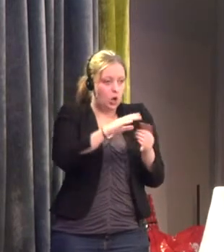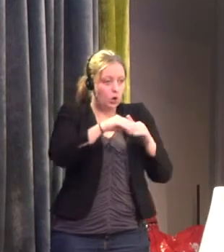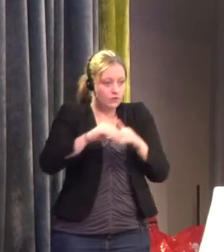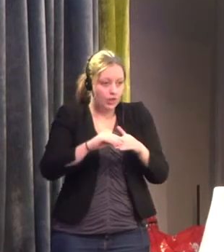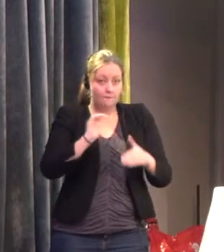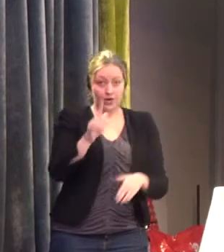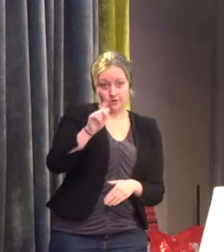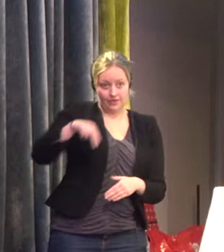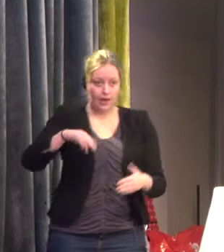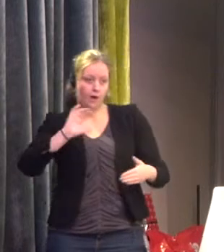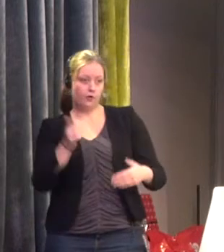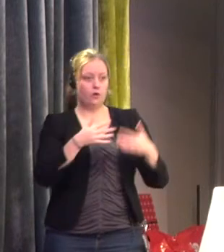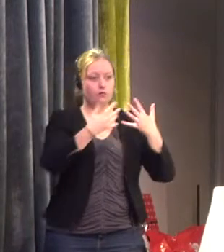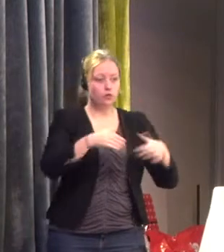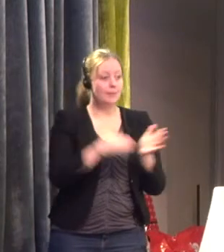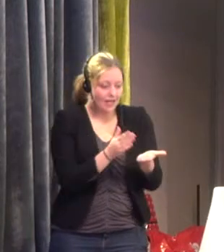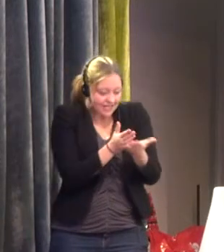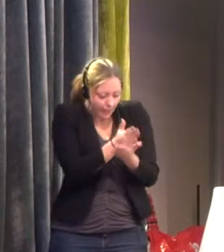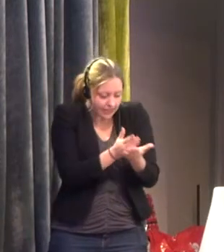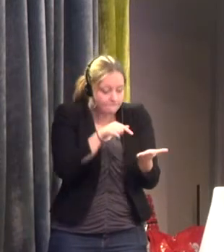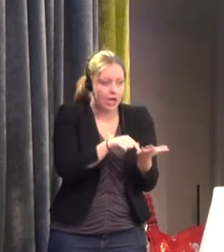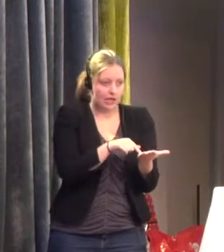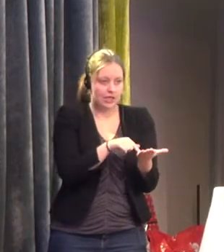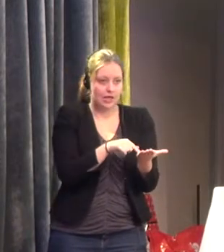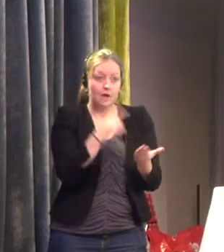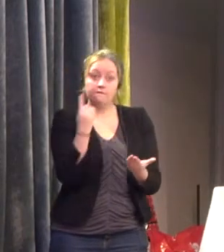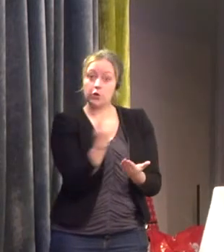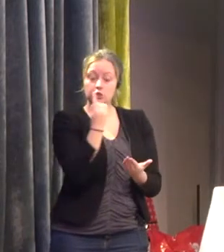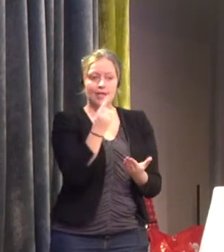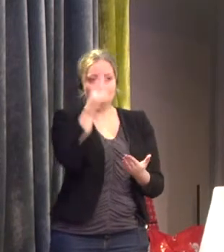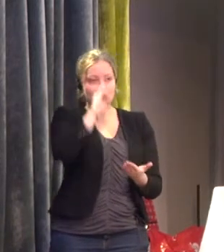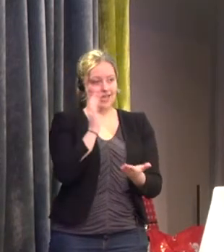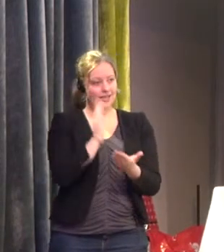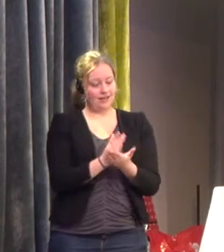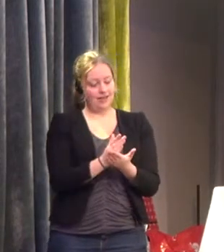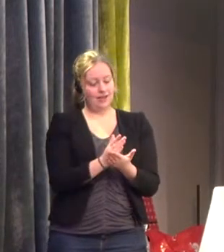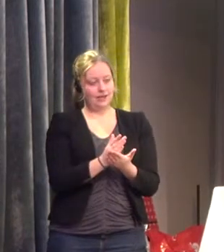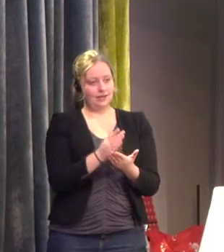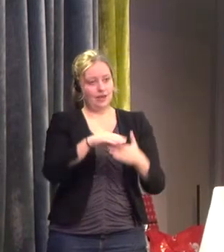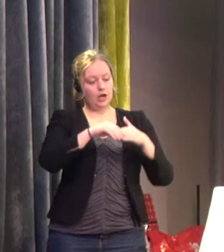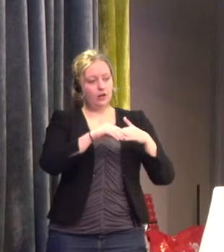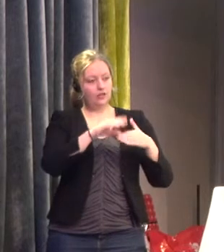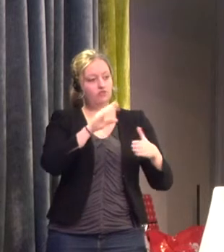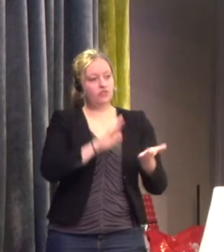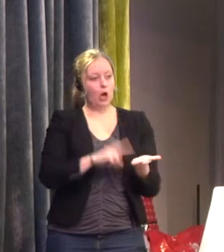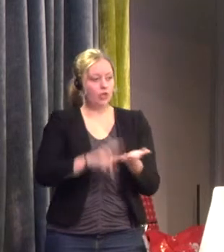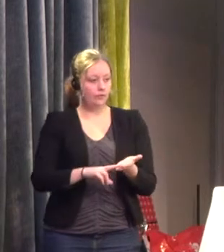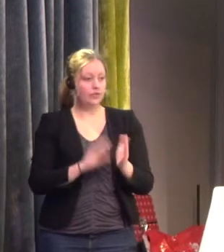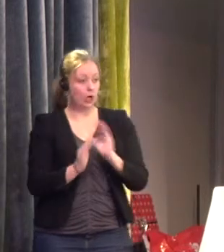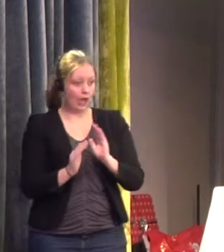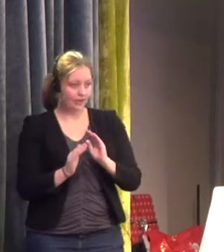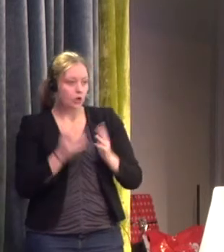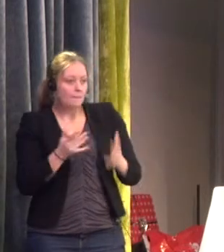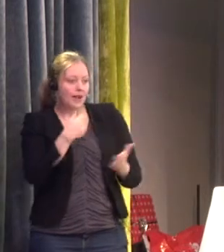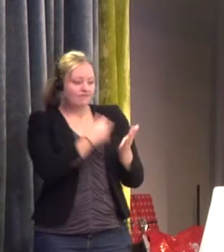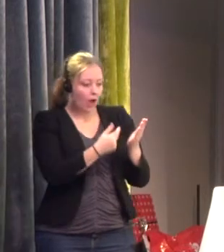disabilities specifically. It is the first human rights treaty of the 21st century. We can give lots of other names to it, but